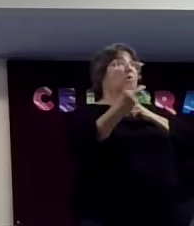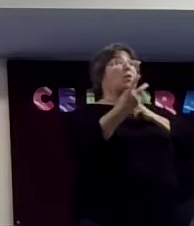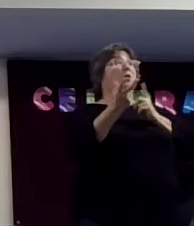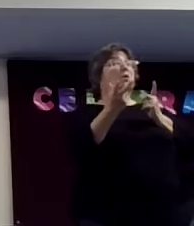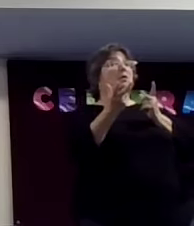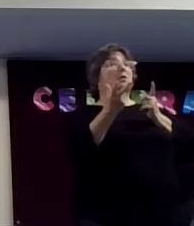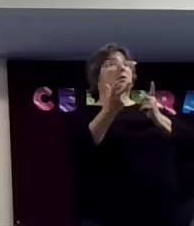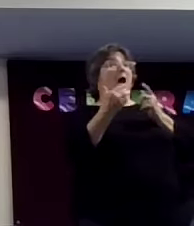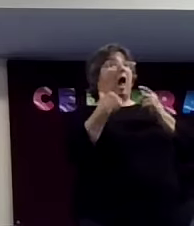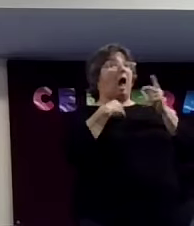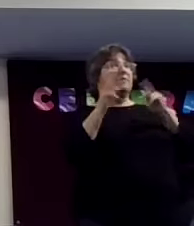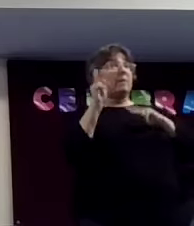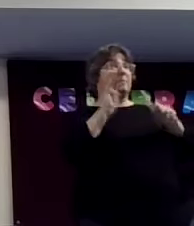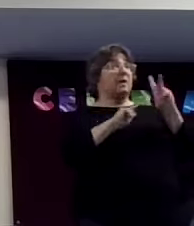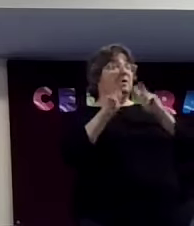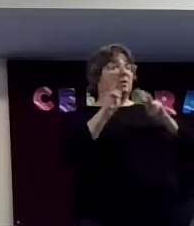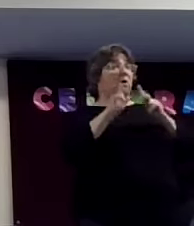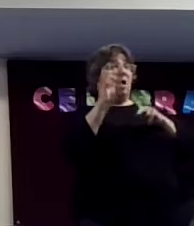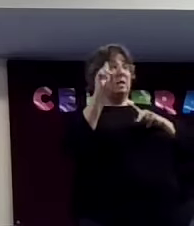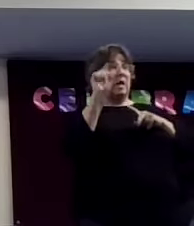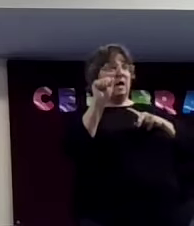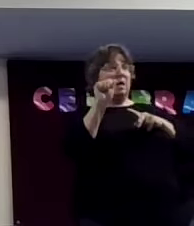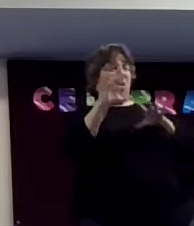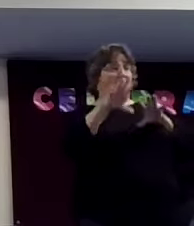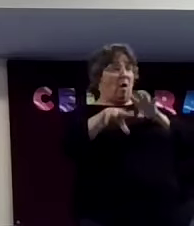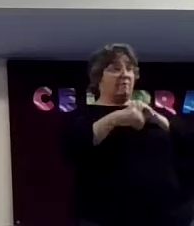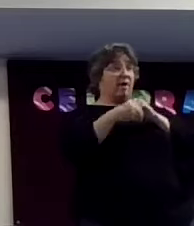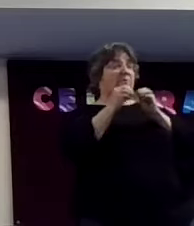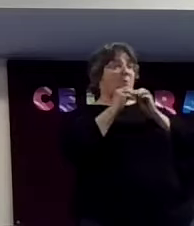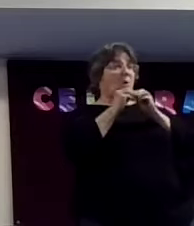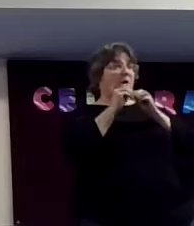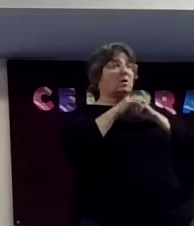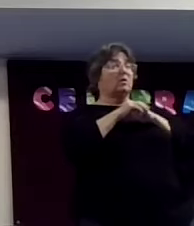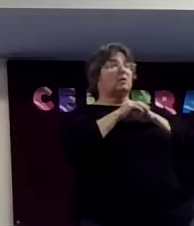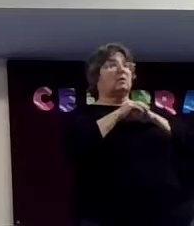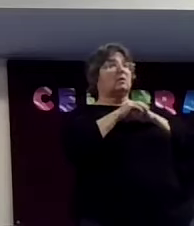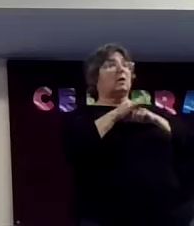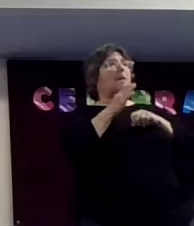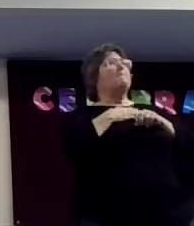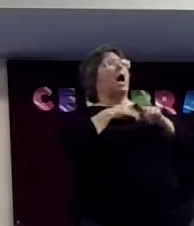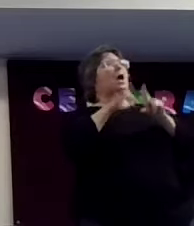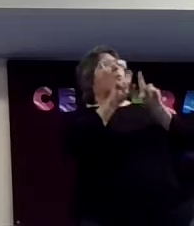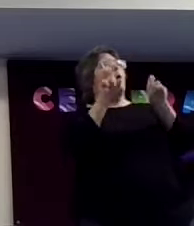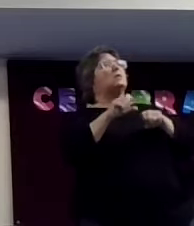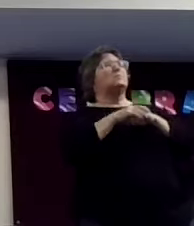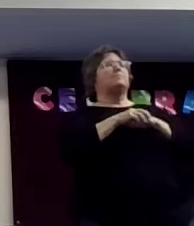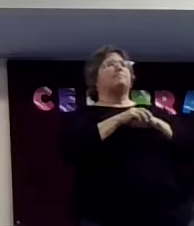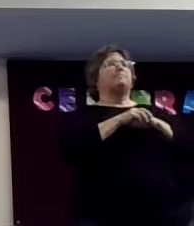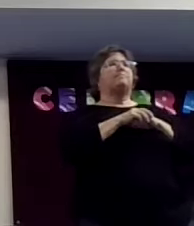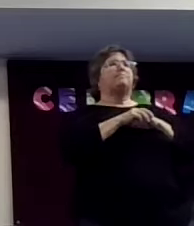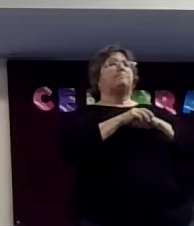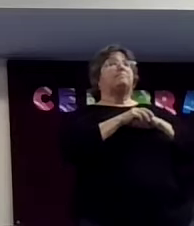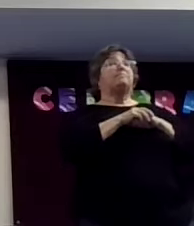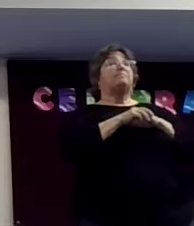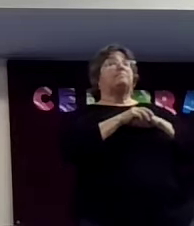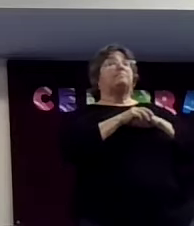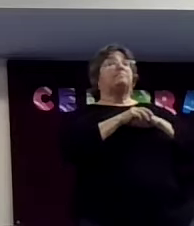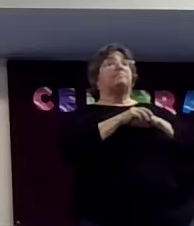about having people like with disabilities be involved more. My question is, my